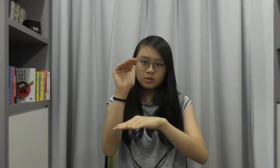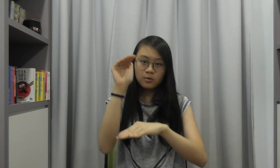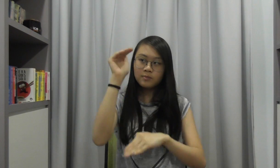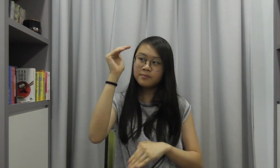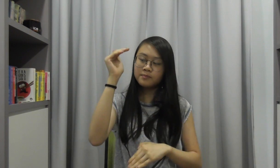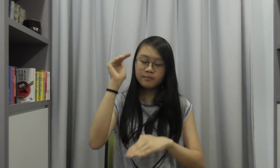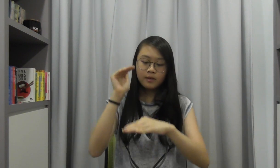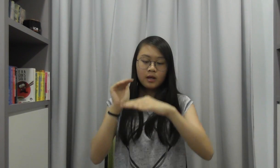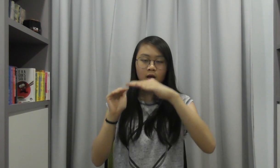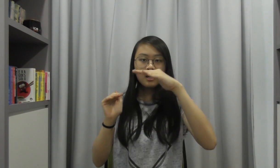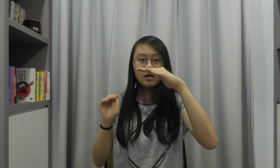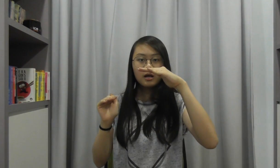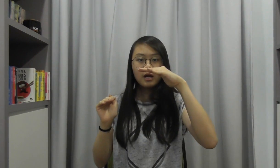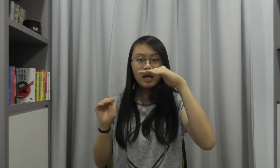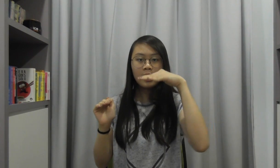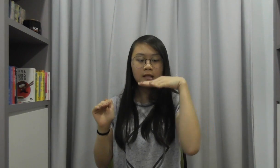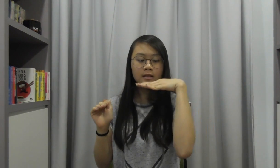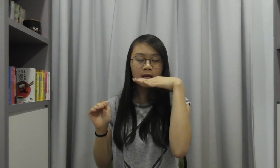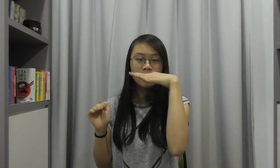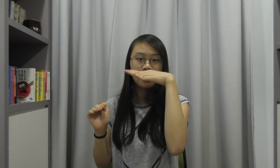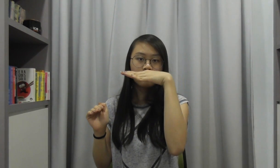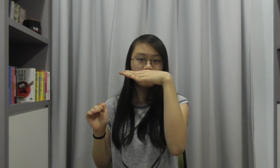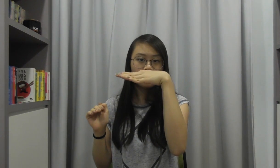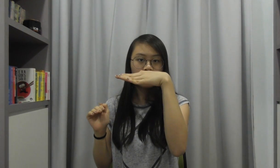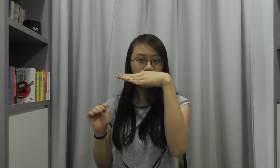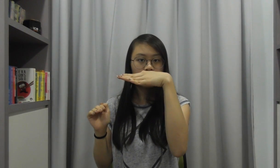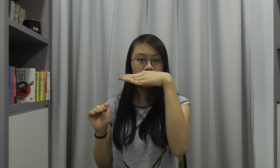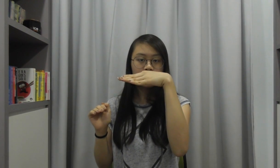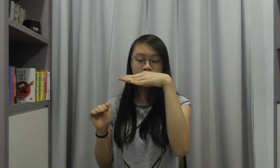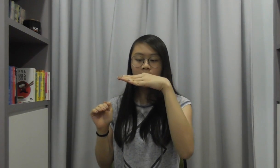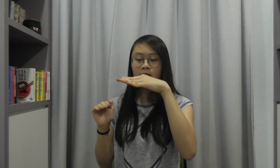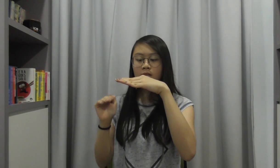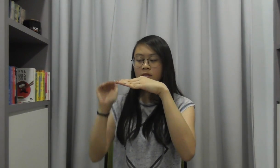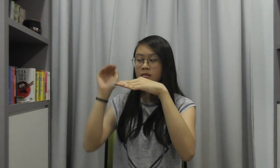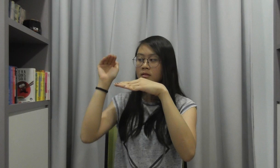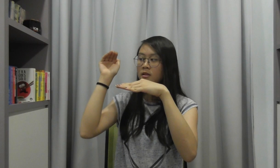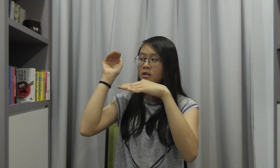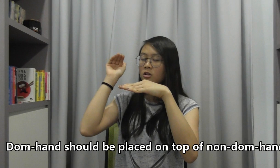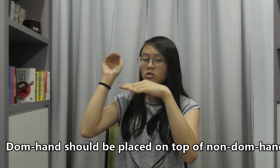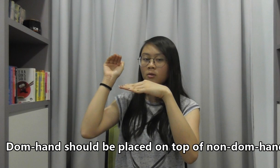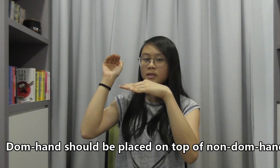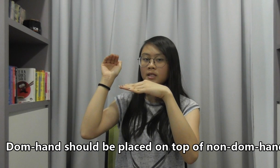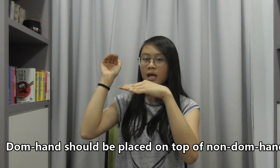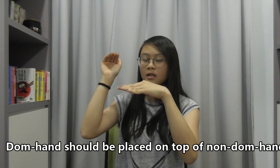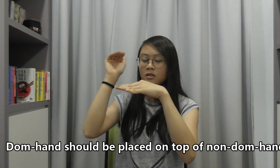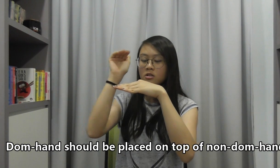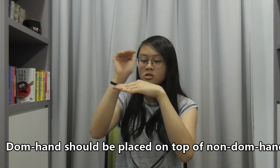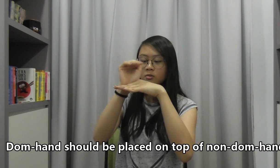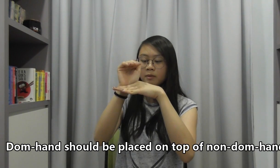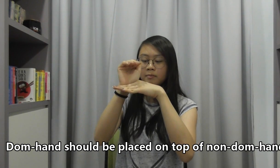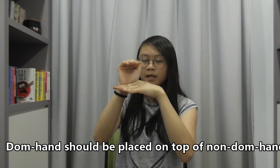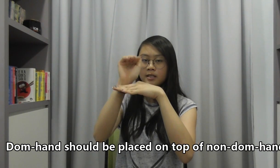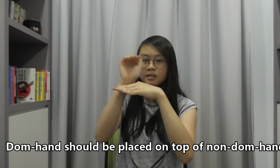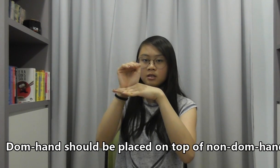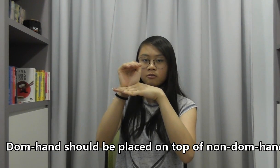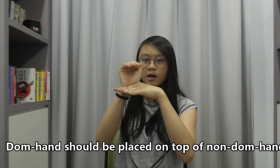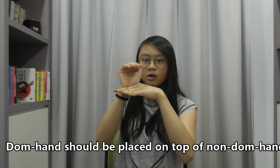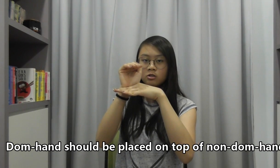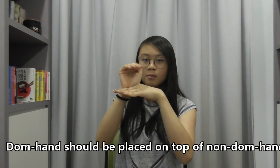so. And taking out your non-dominant hand, your dominant hand should be placed right on top of